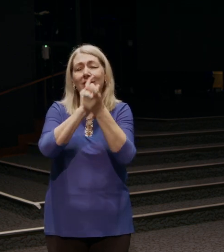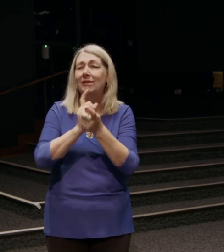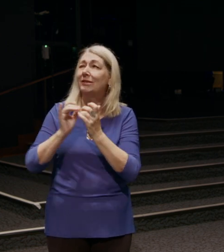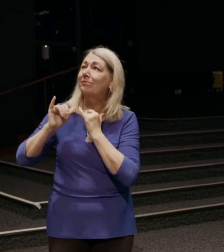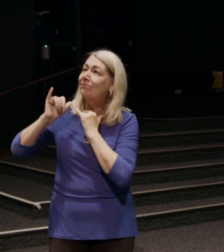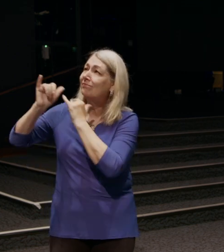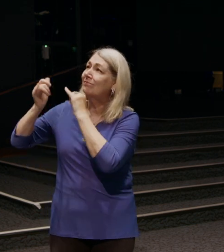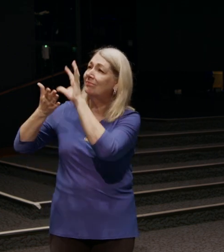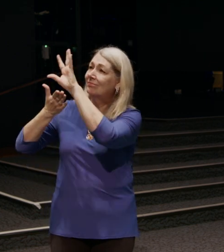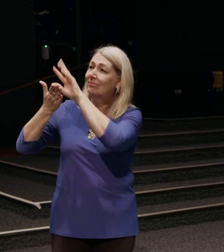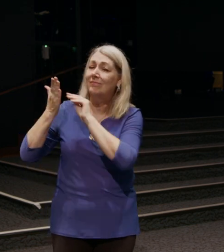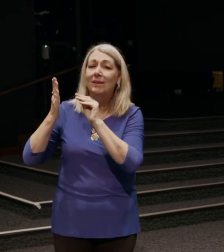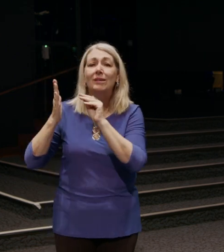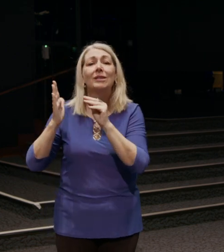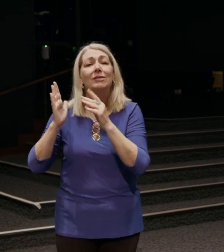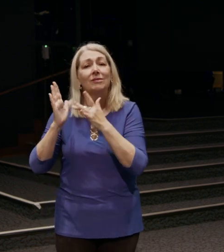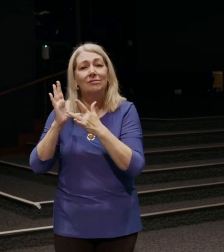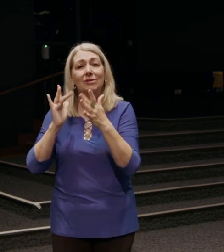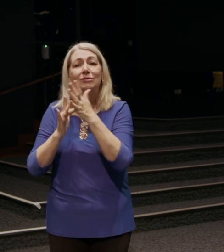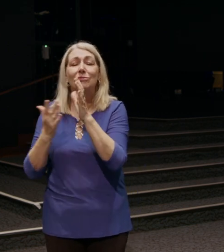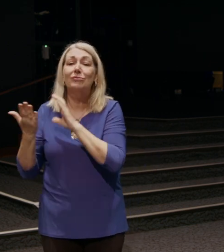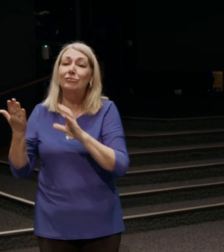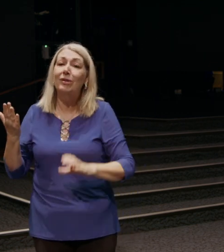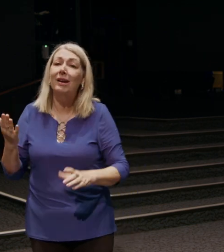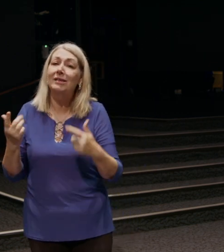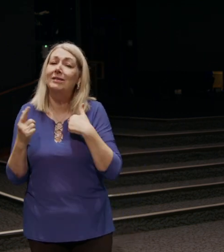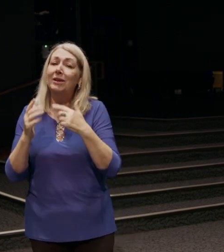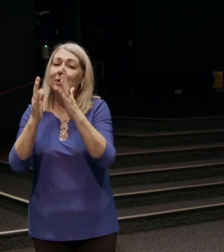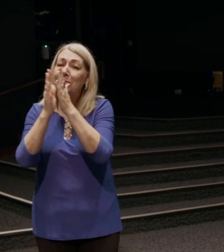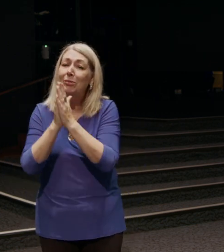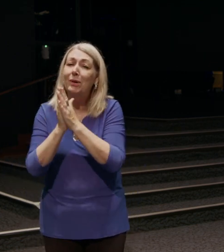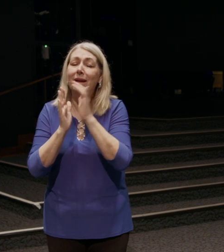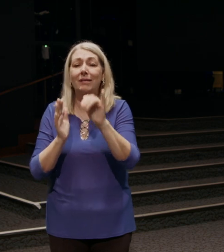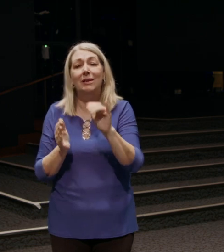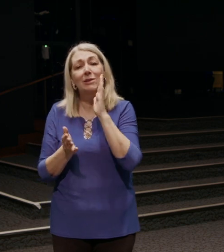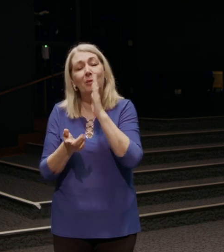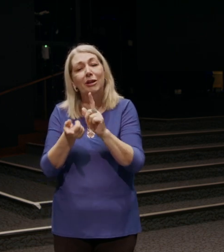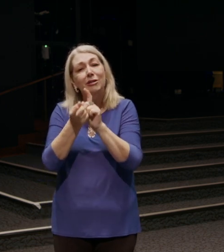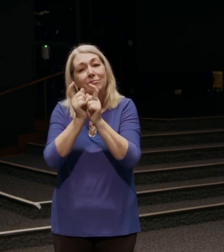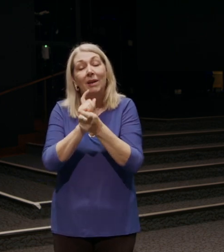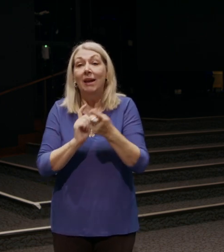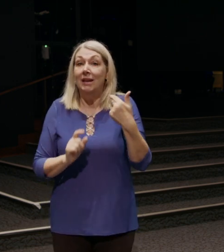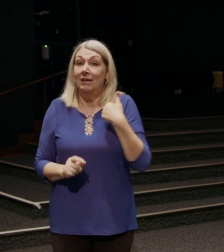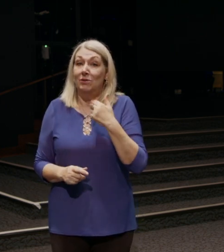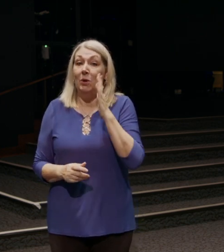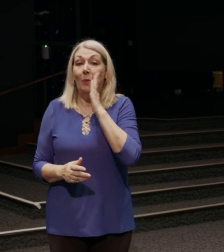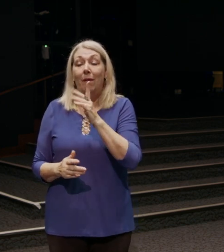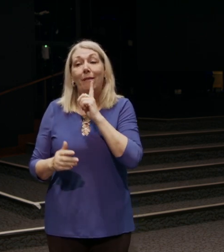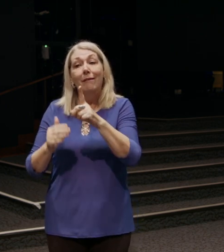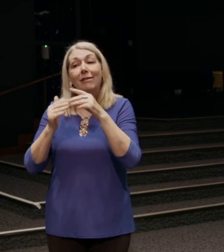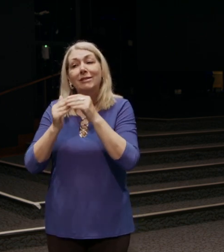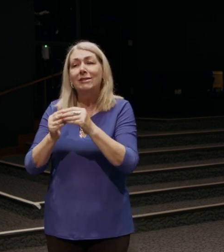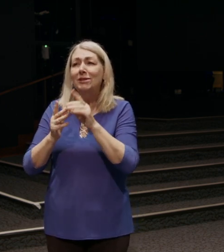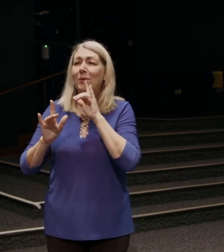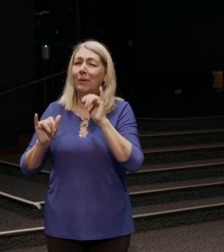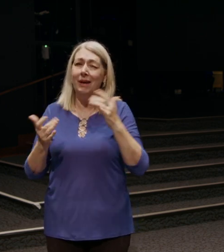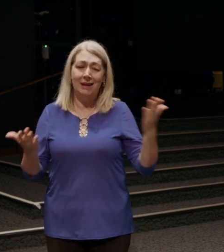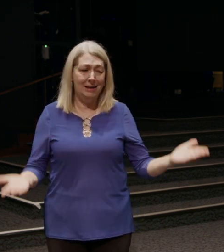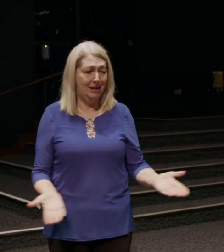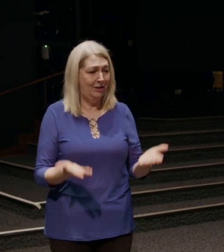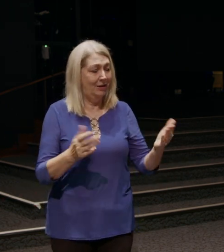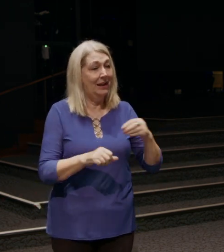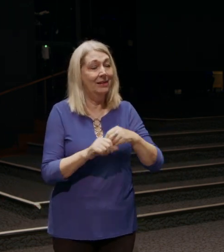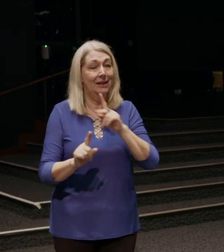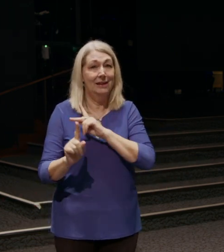Jesus Christ. And I pray that this transformation then overflows and I get to lead in the very way that I'm being transformed here at the King's.